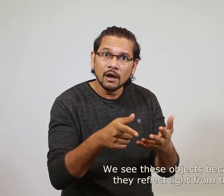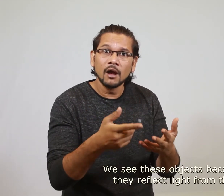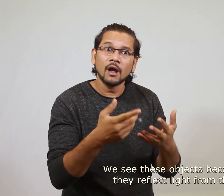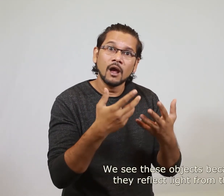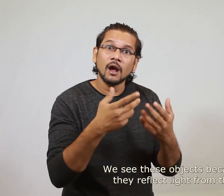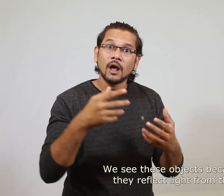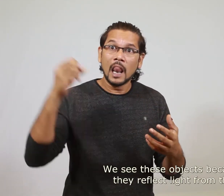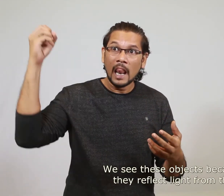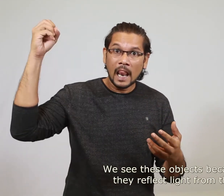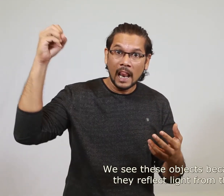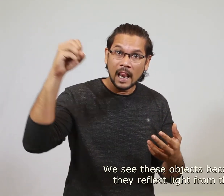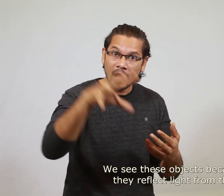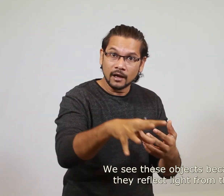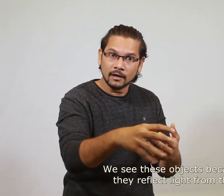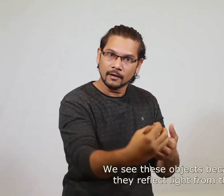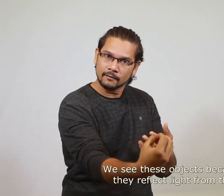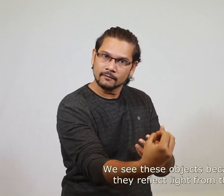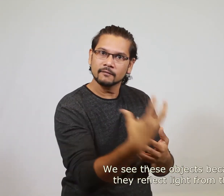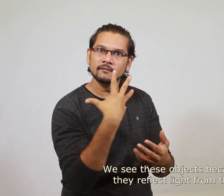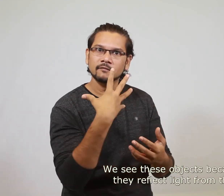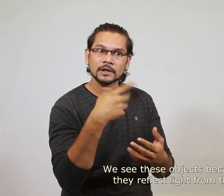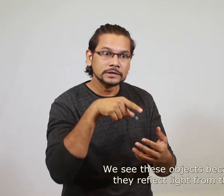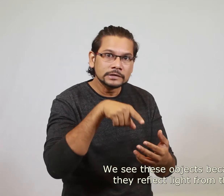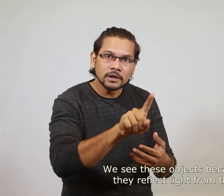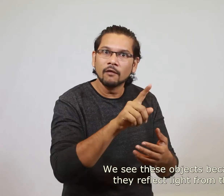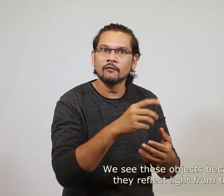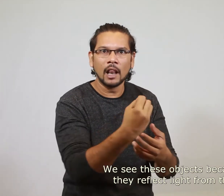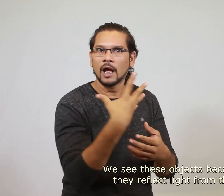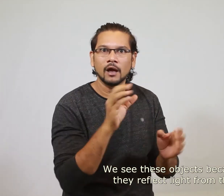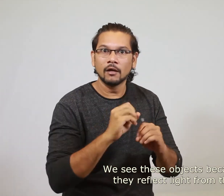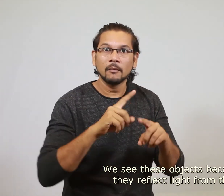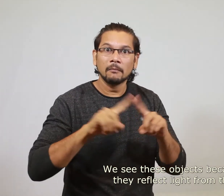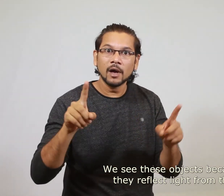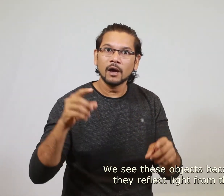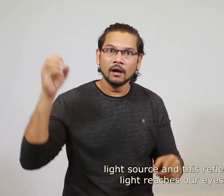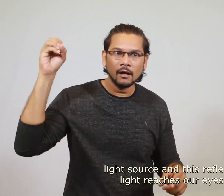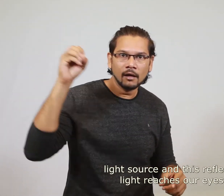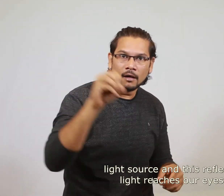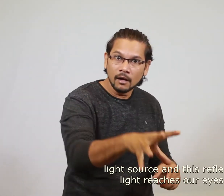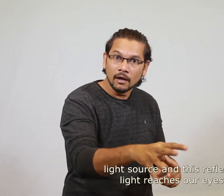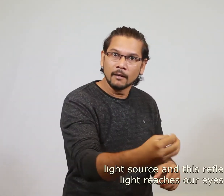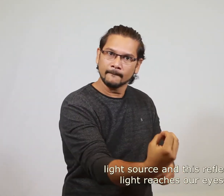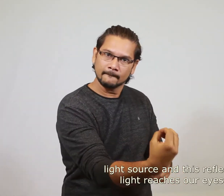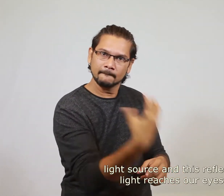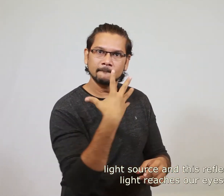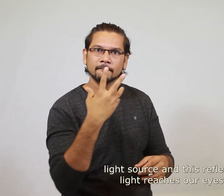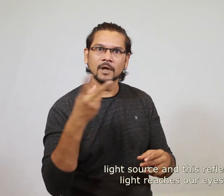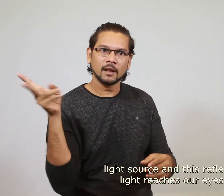We see these objects because they reflect light from the light source, and this reflected light reaches